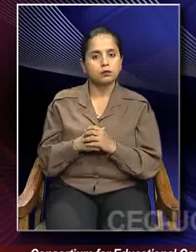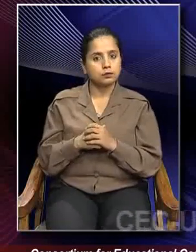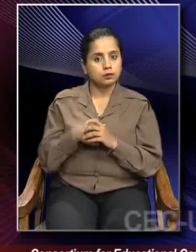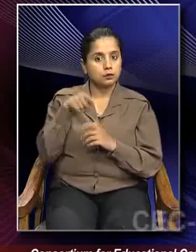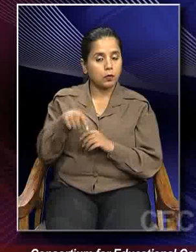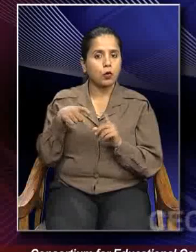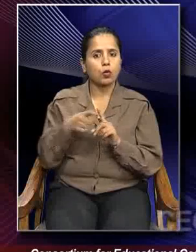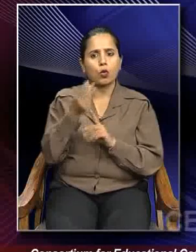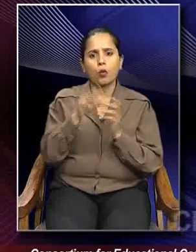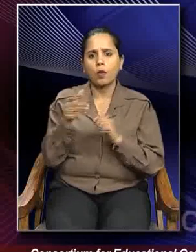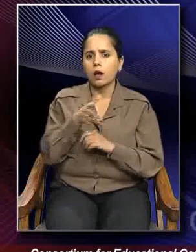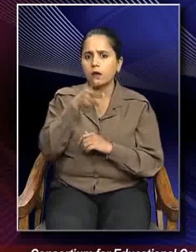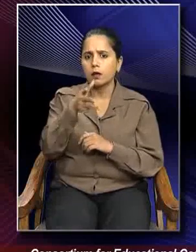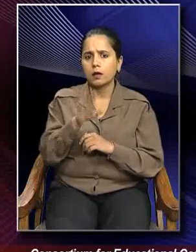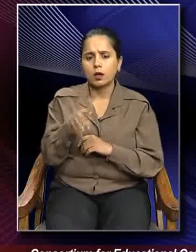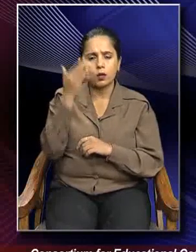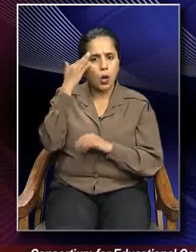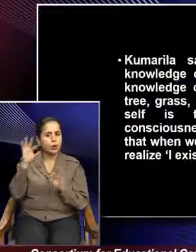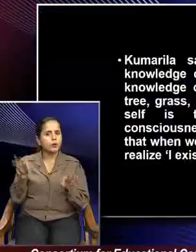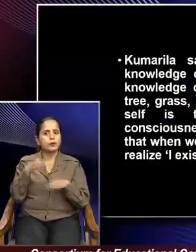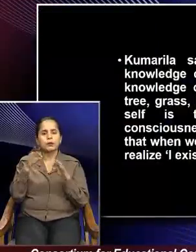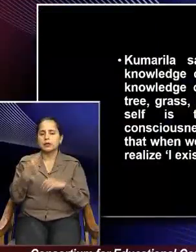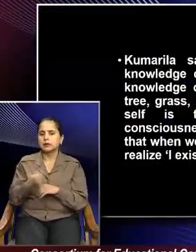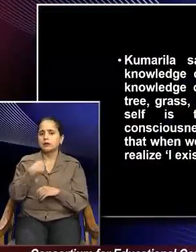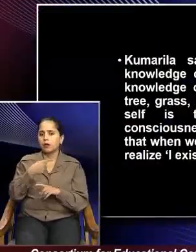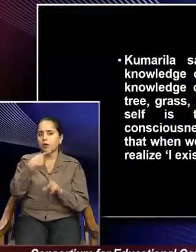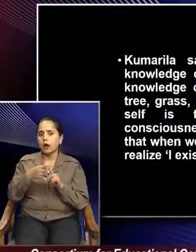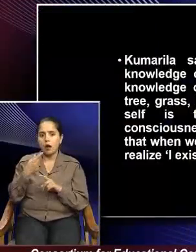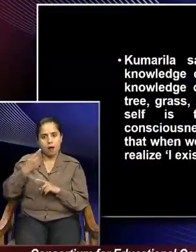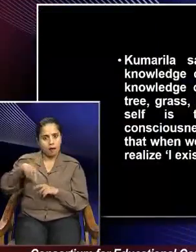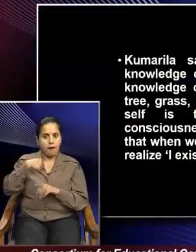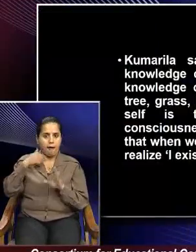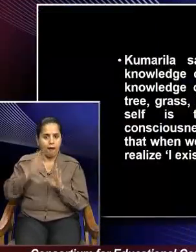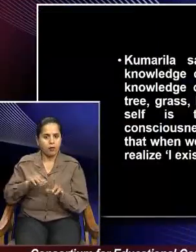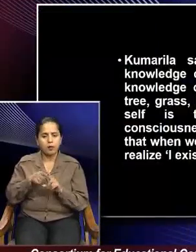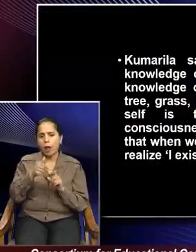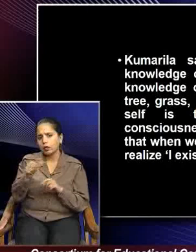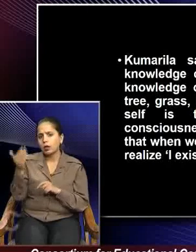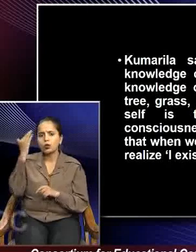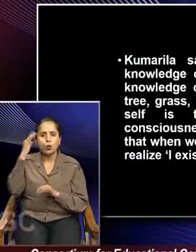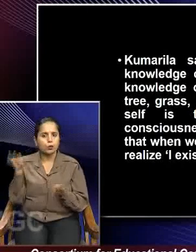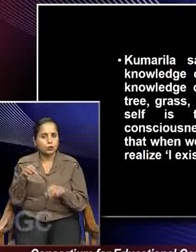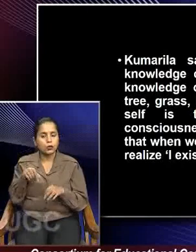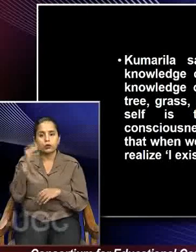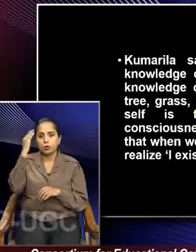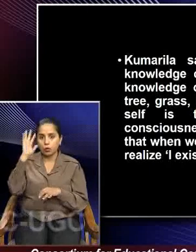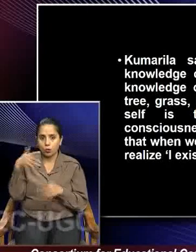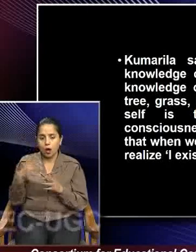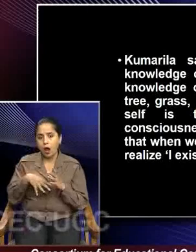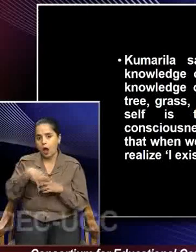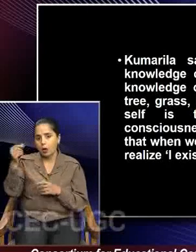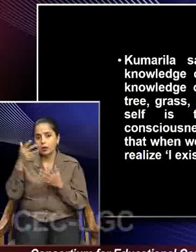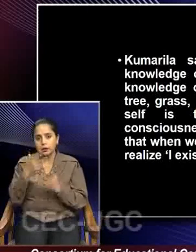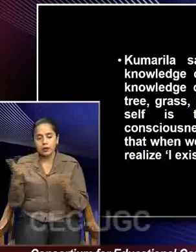Kumaril says that there is no knowledge of the self as we have. The knowledge of the external